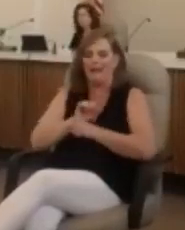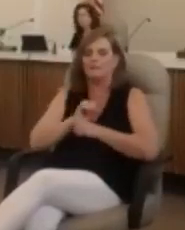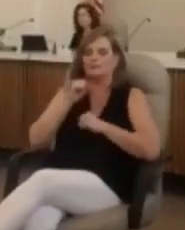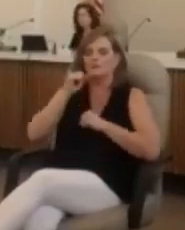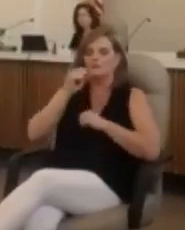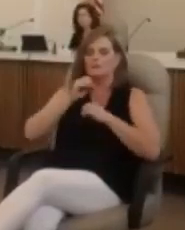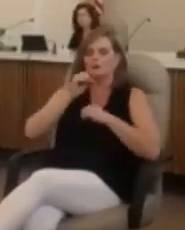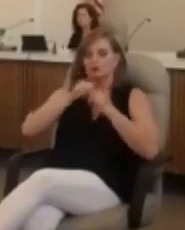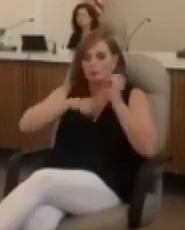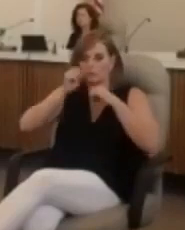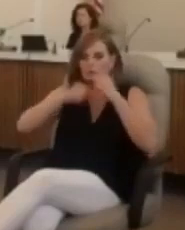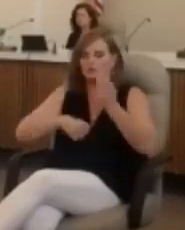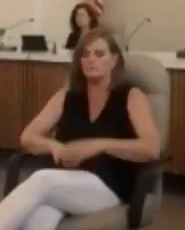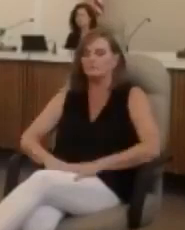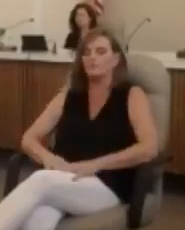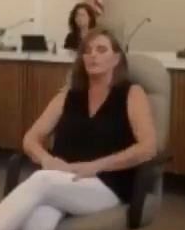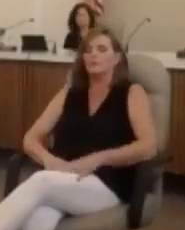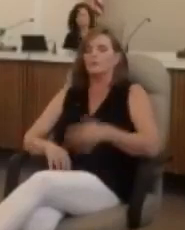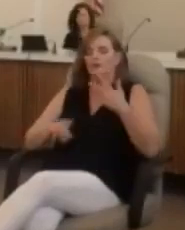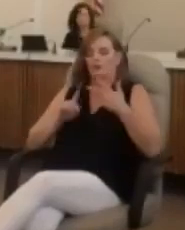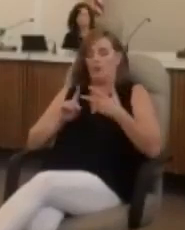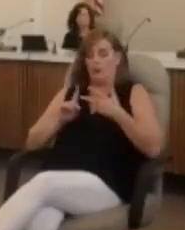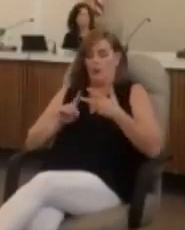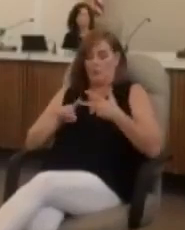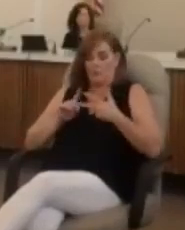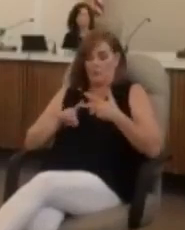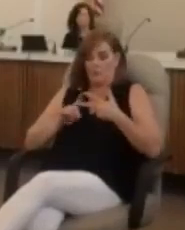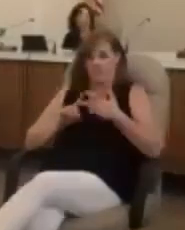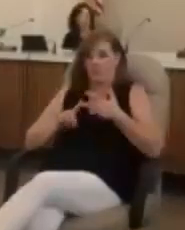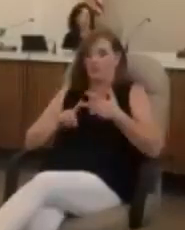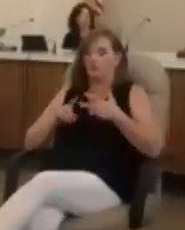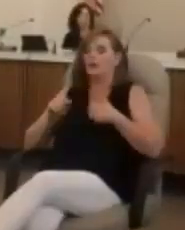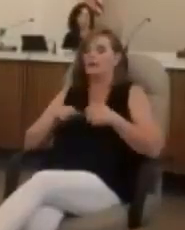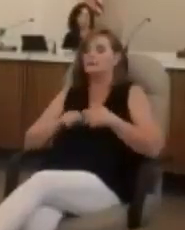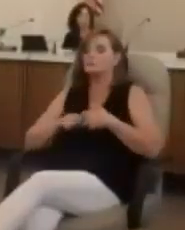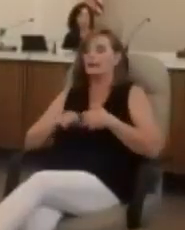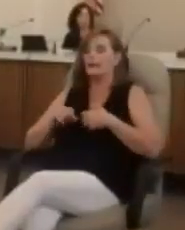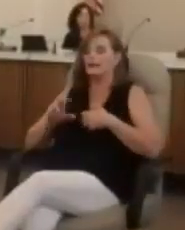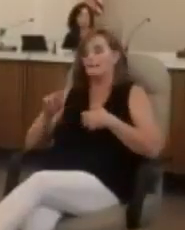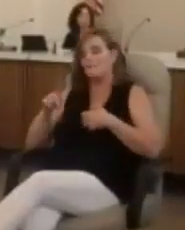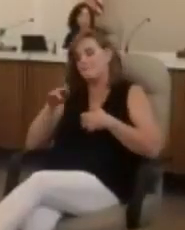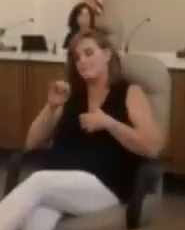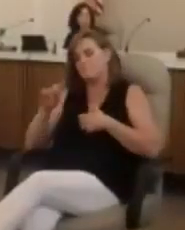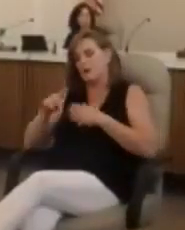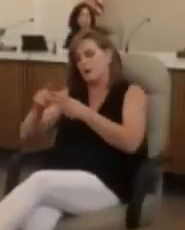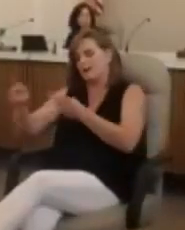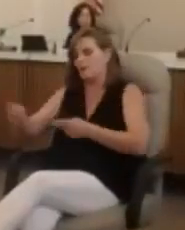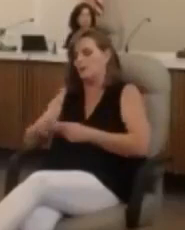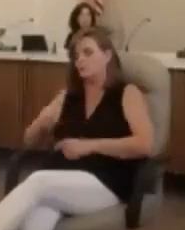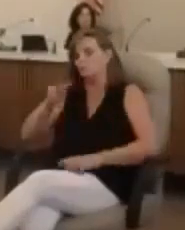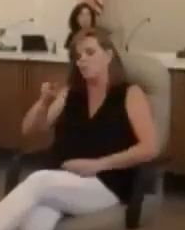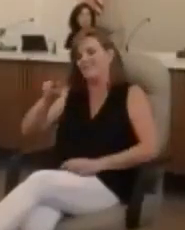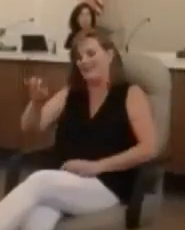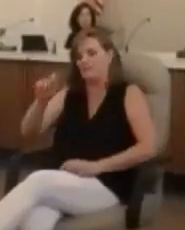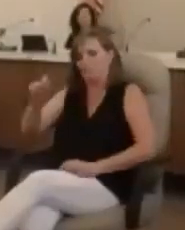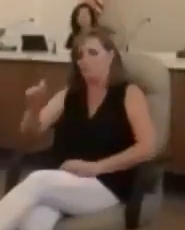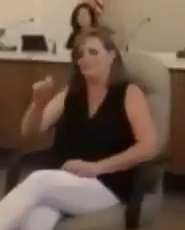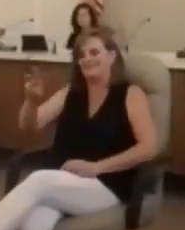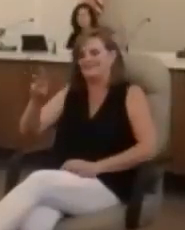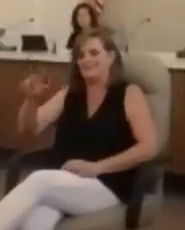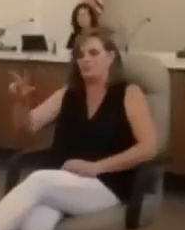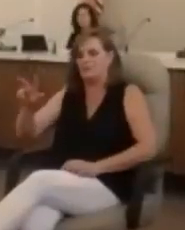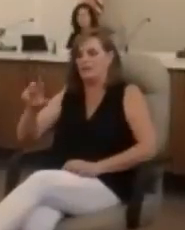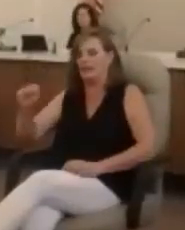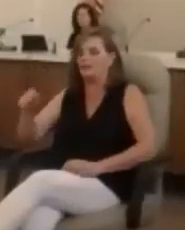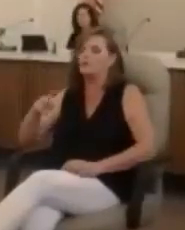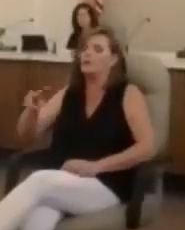there. The third area is a proposed park area. It's 28.63 acres. It would be transferred to the